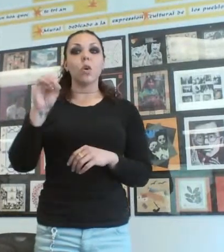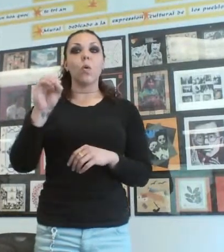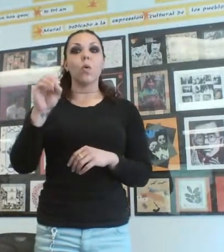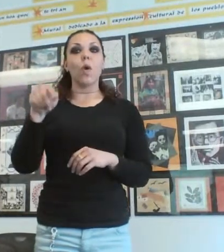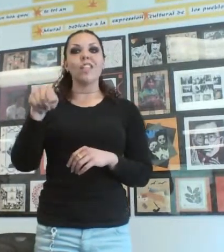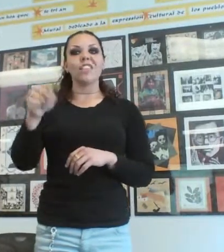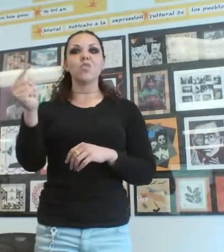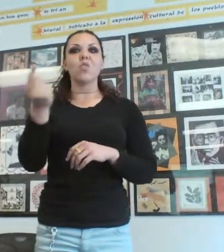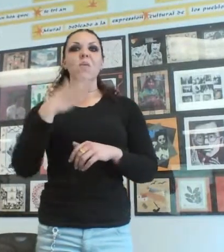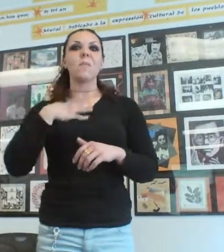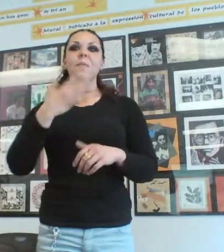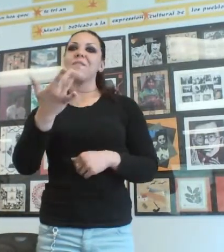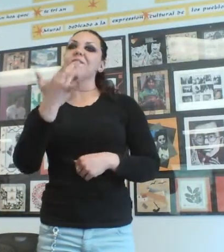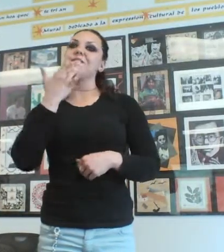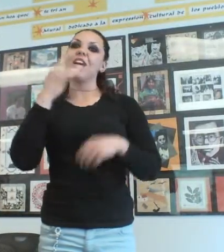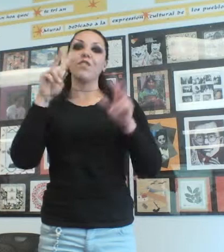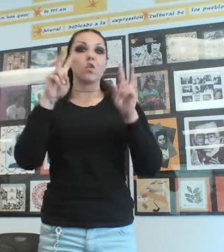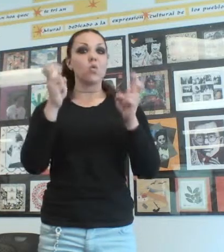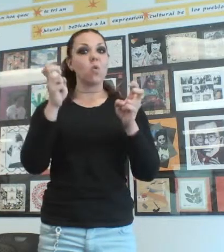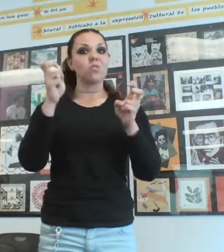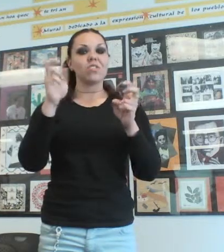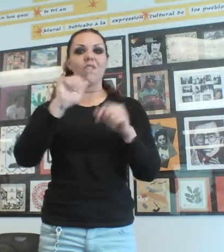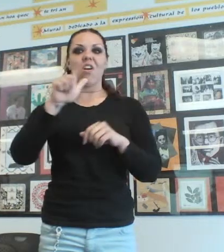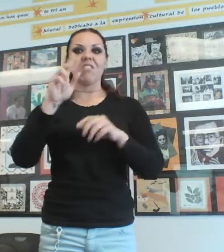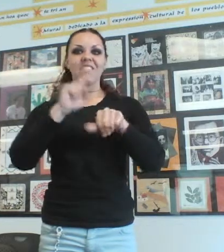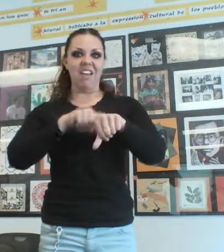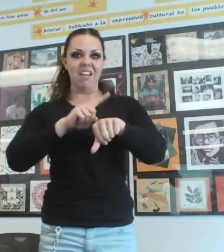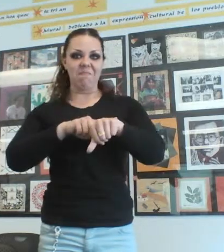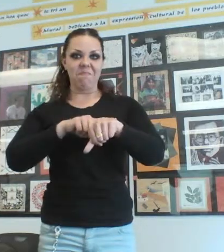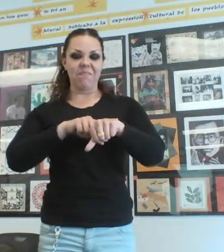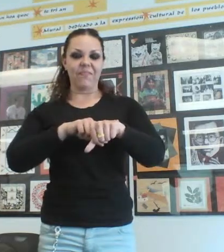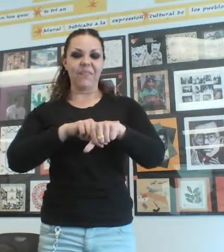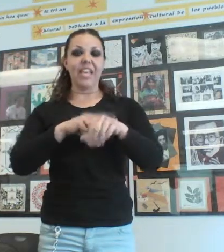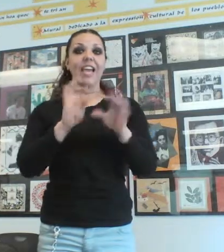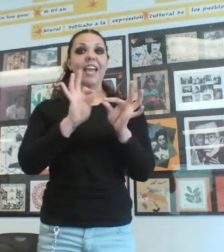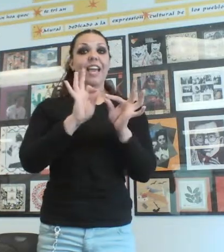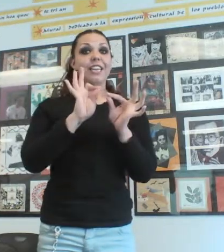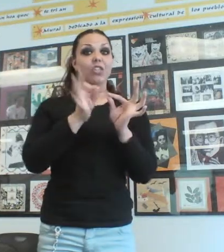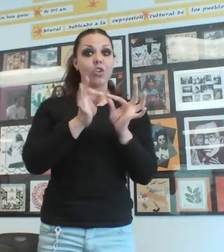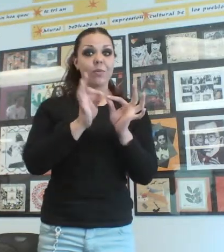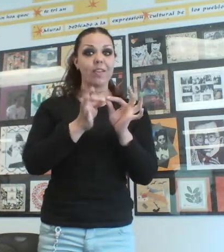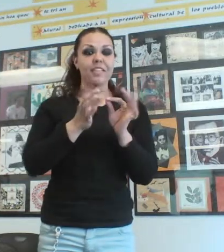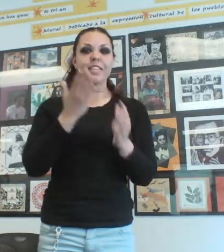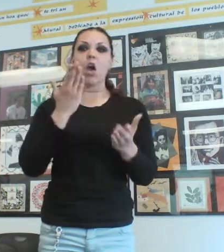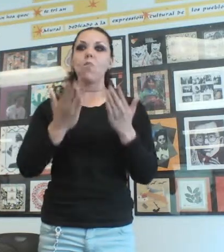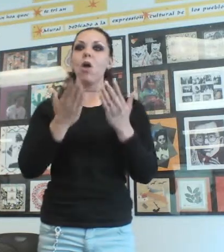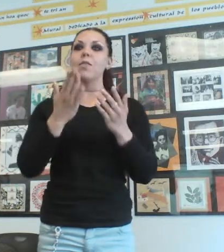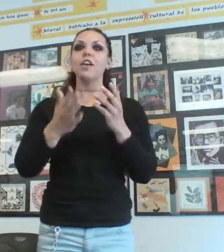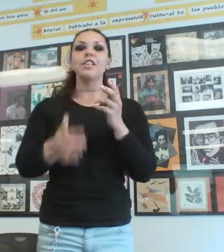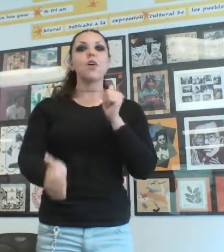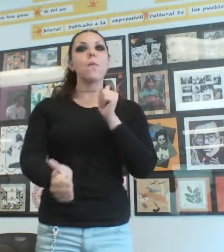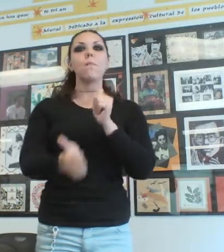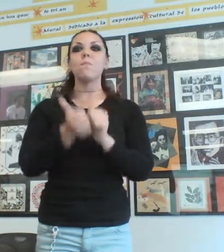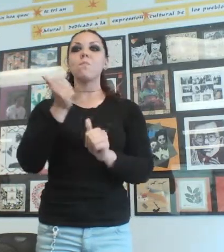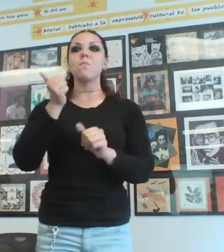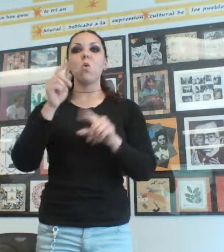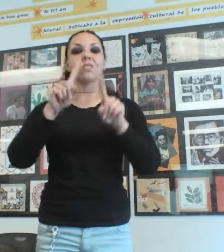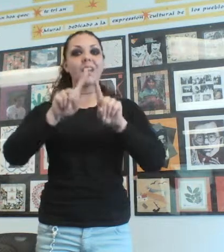favorite quotes of all time by Richard. Interpreting is probably the most complex type of event yet produced in the evolution of